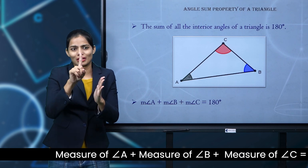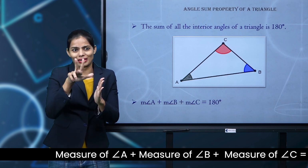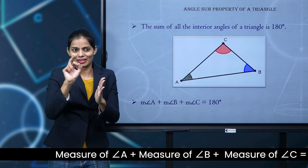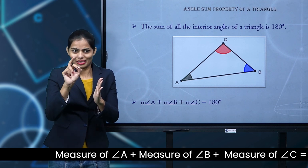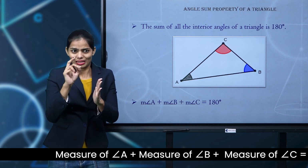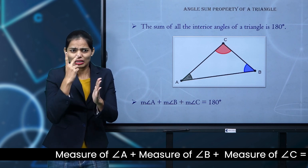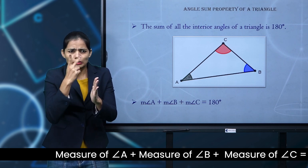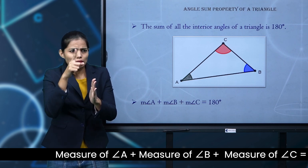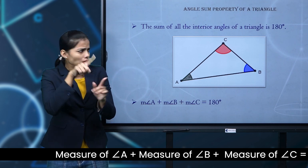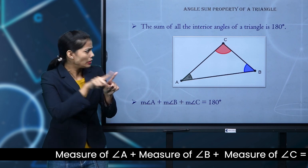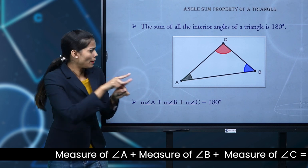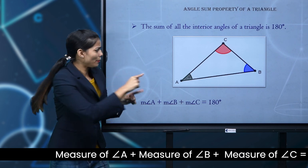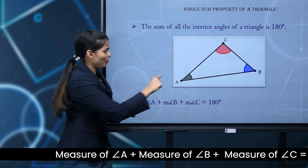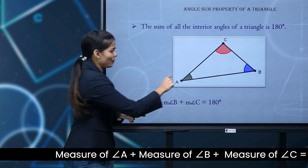degree.